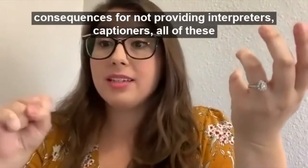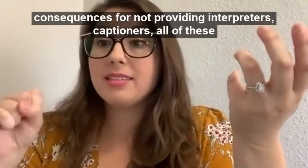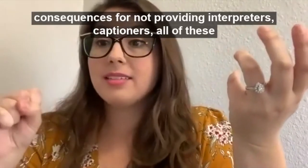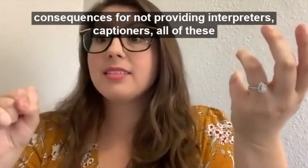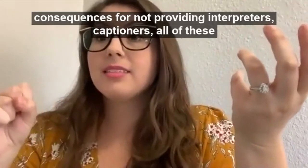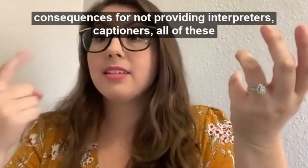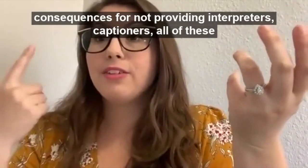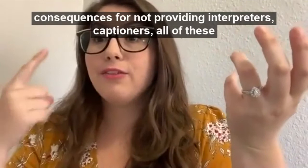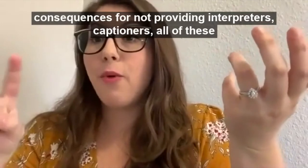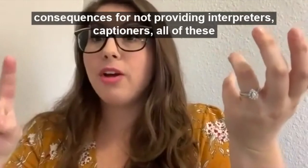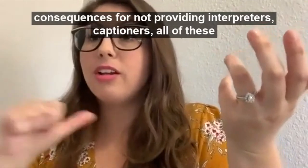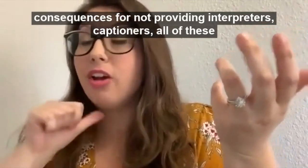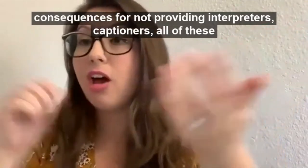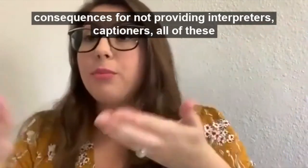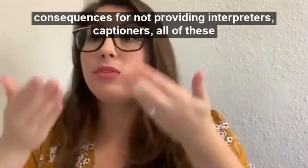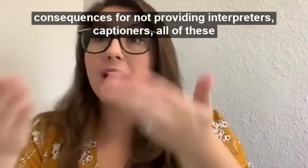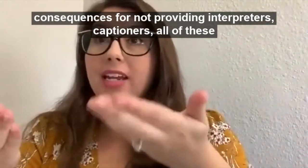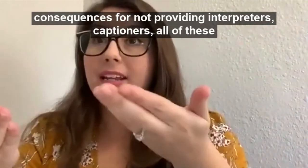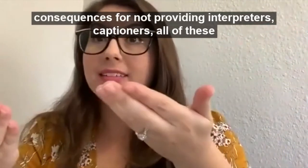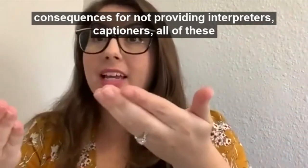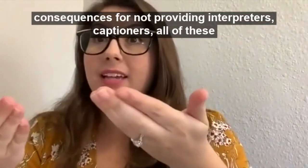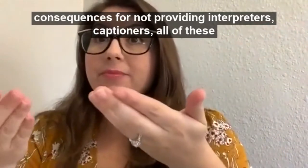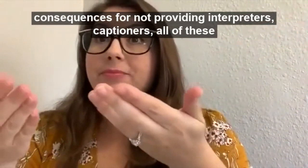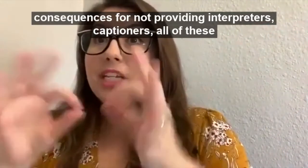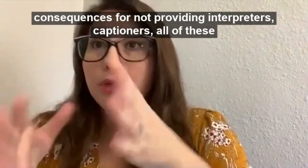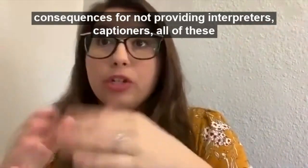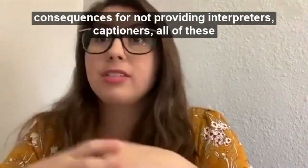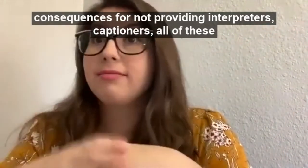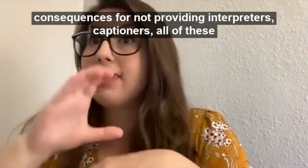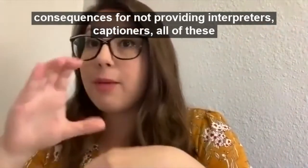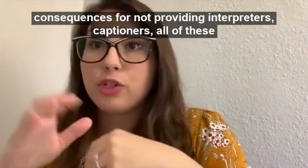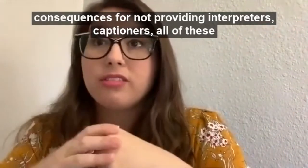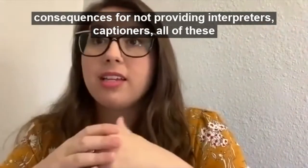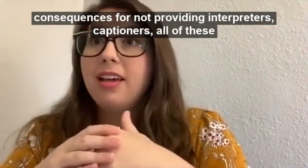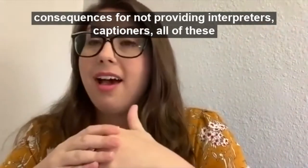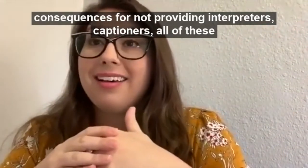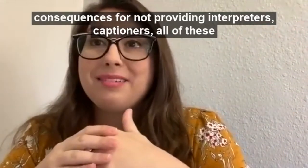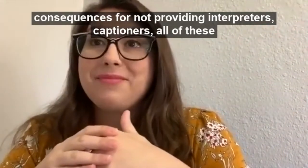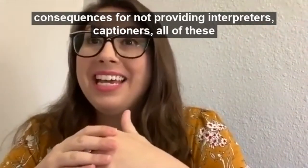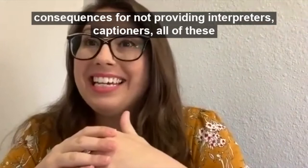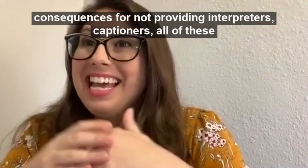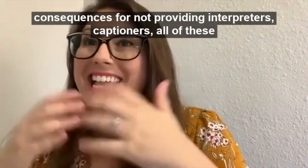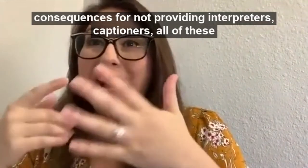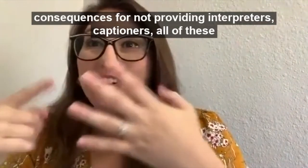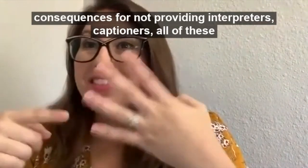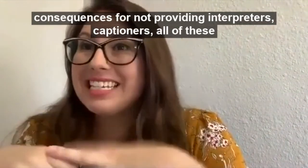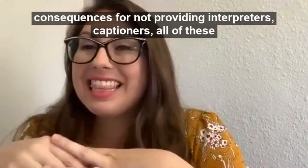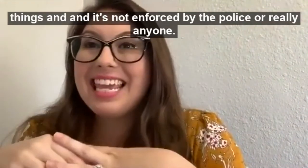consequences for not providing interpreters, captioners, all of these